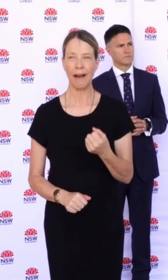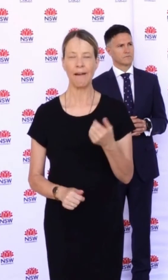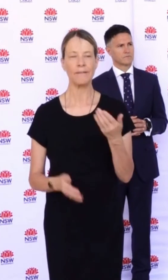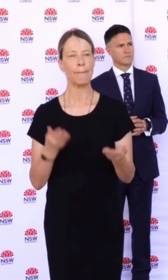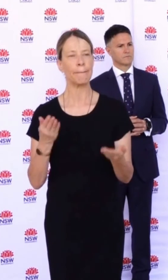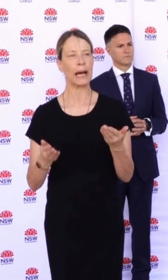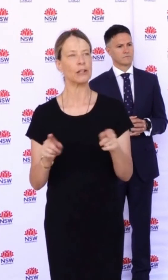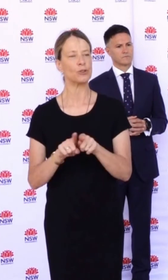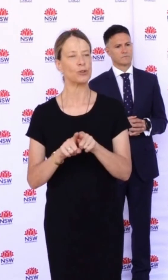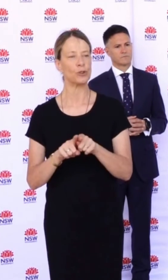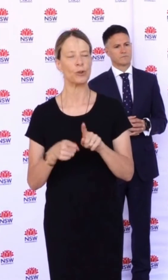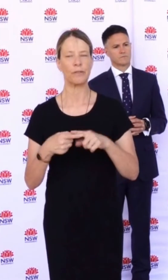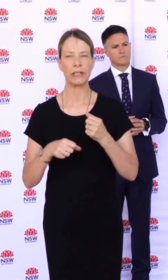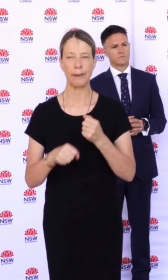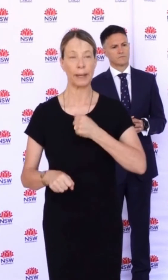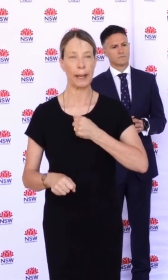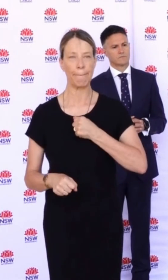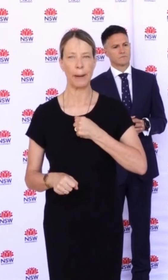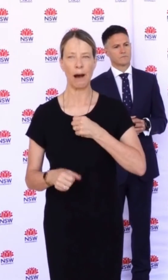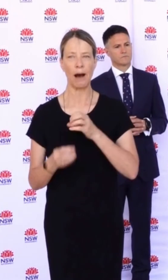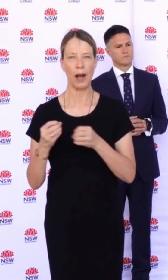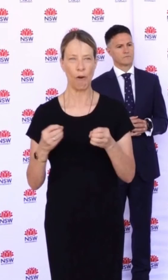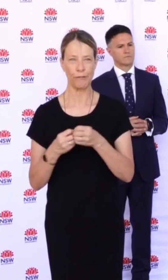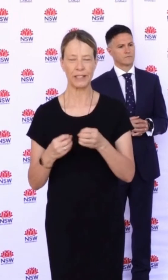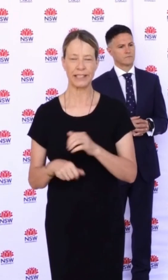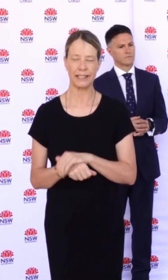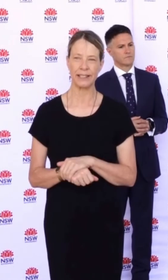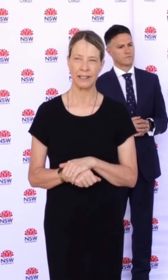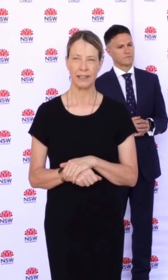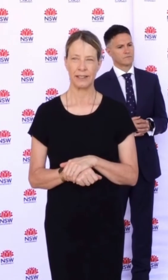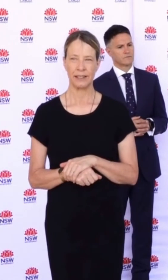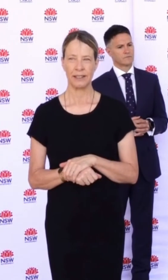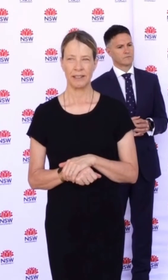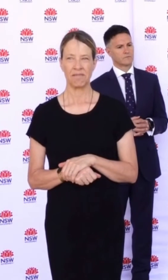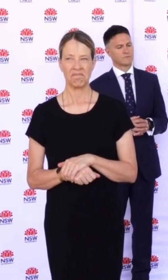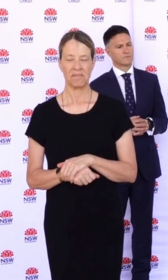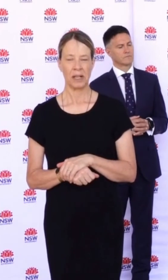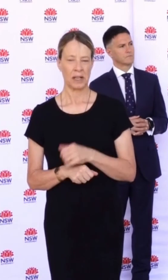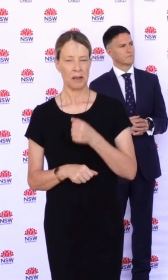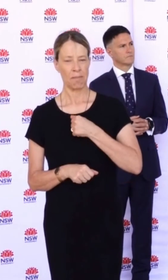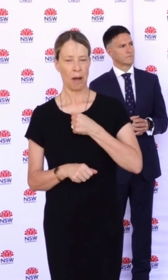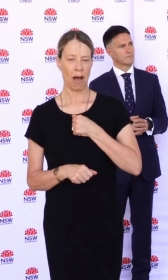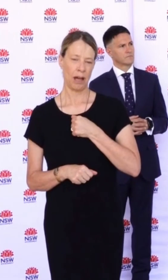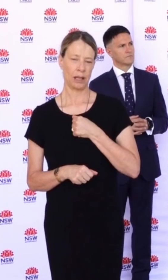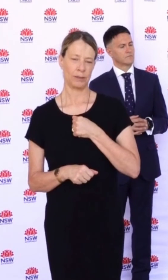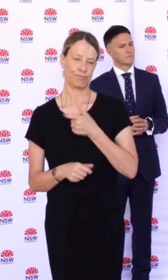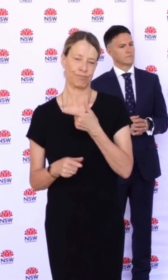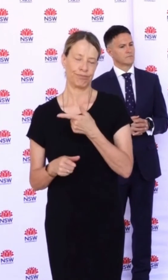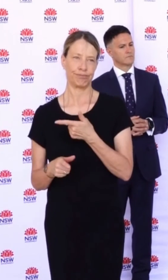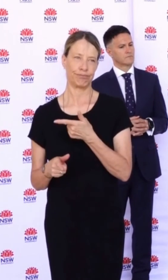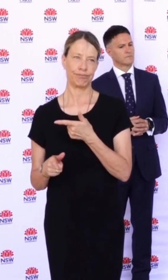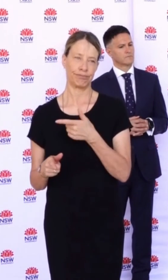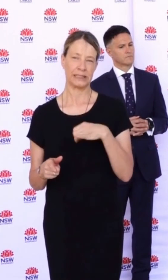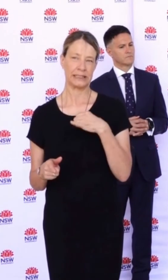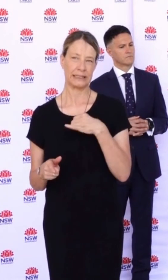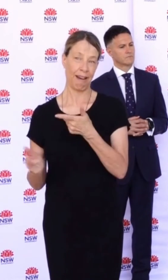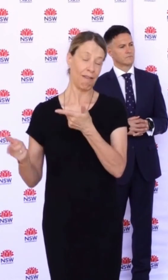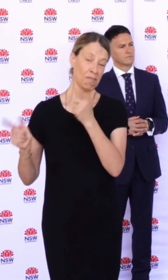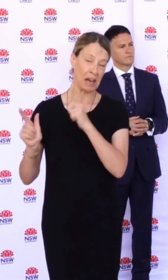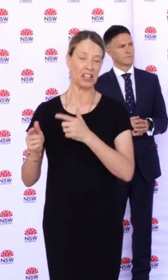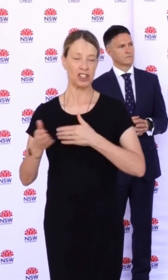week. And that includes public service, then I gather. I think most of the, certainly a few months ago we were concentrating, before we